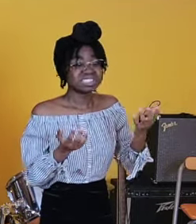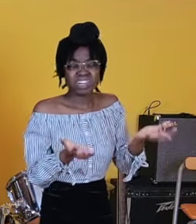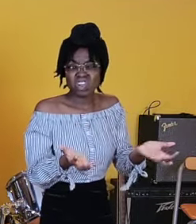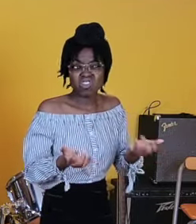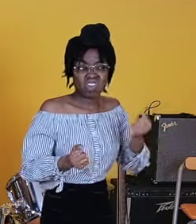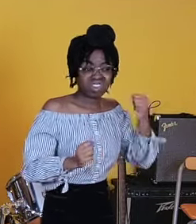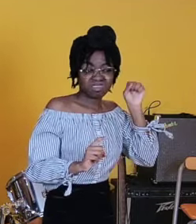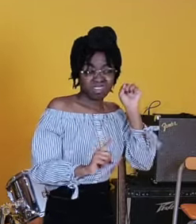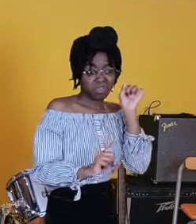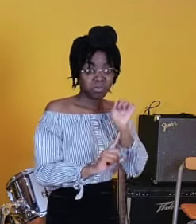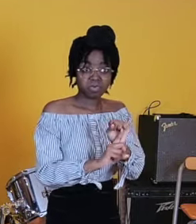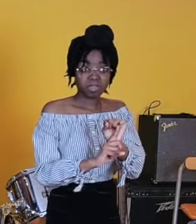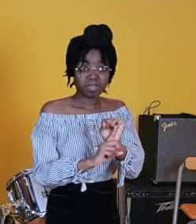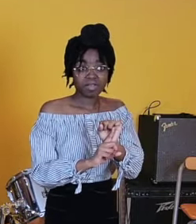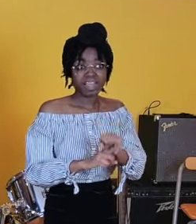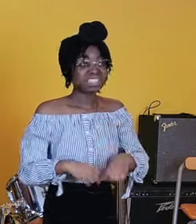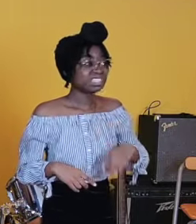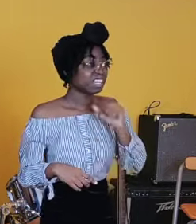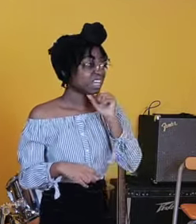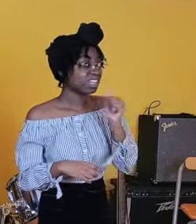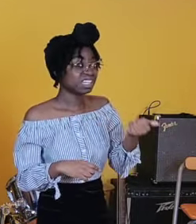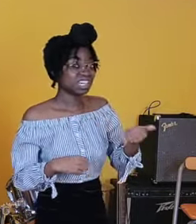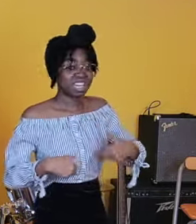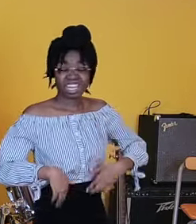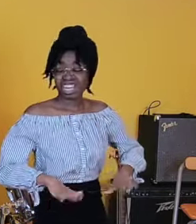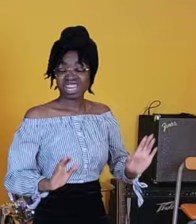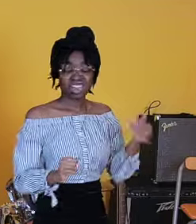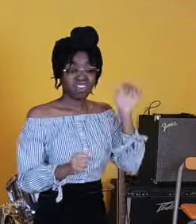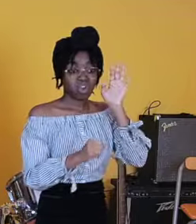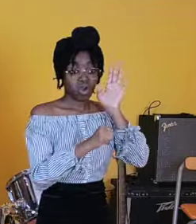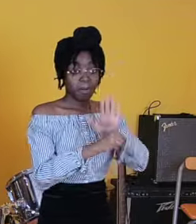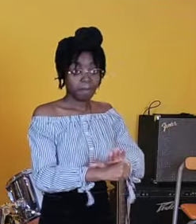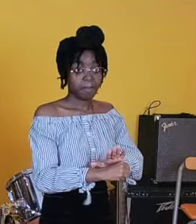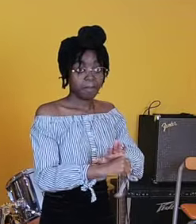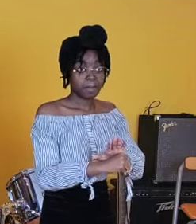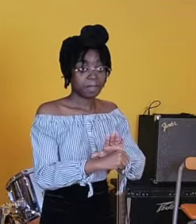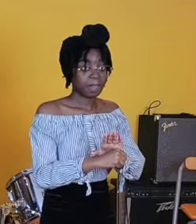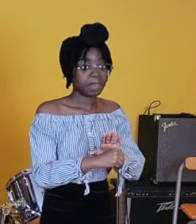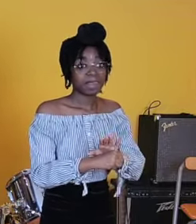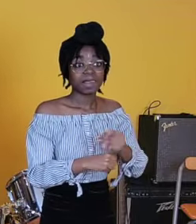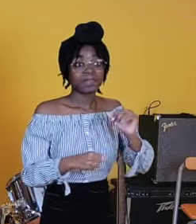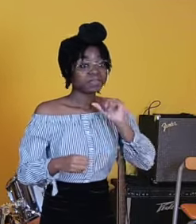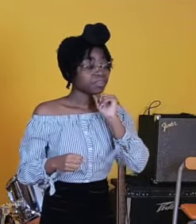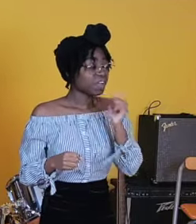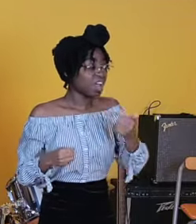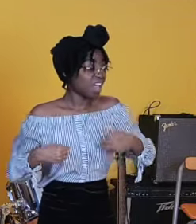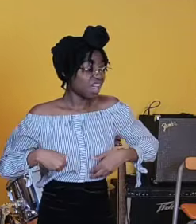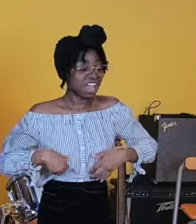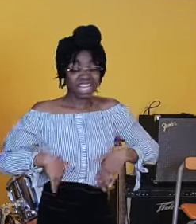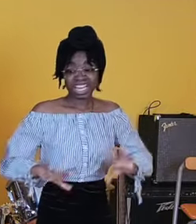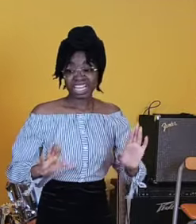They didn't allow persecution. They didn't allow pain. They didn't allow prison. They didn't allow peril. They didn't